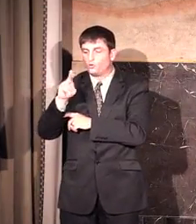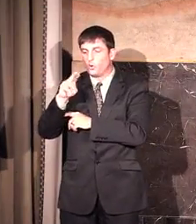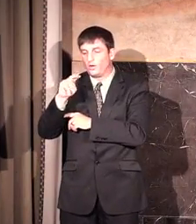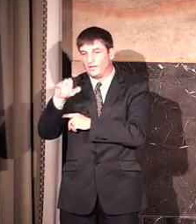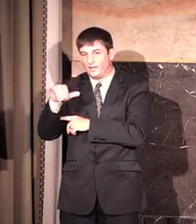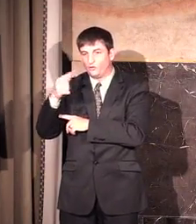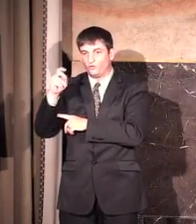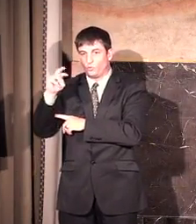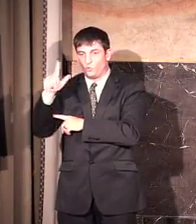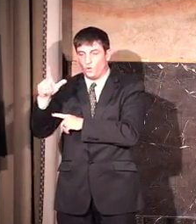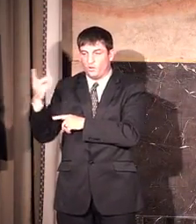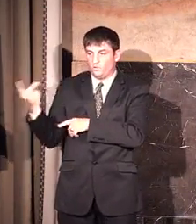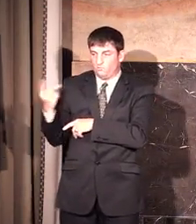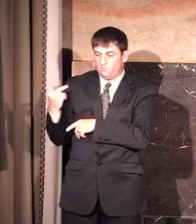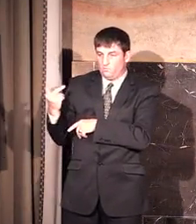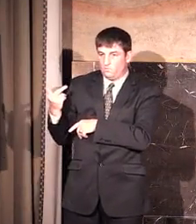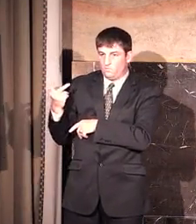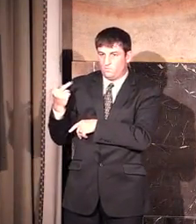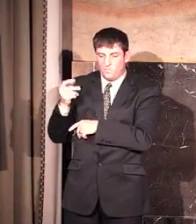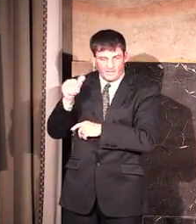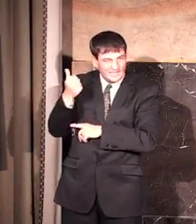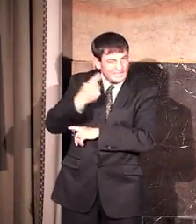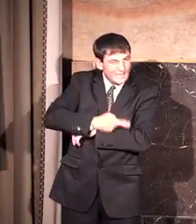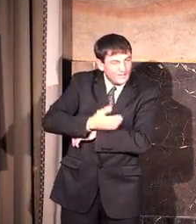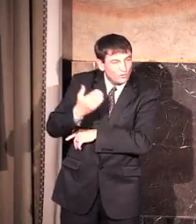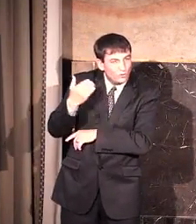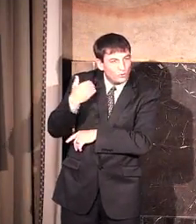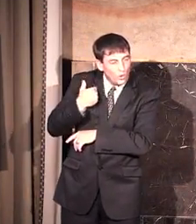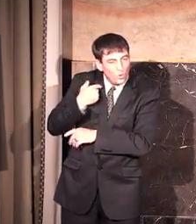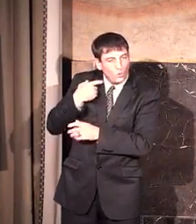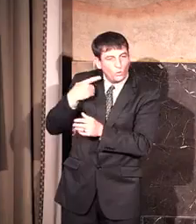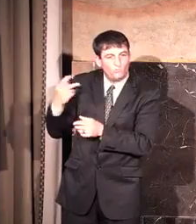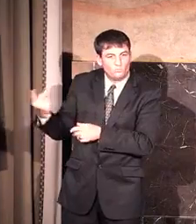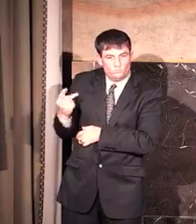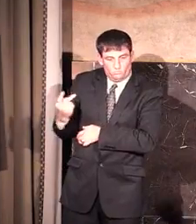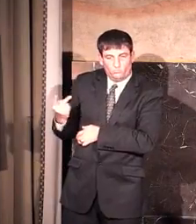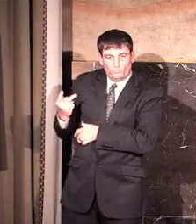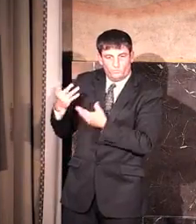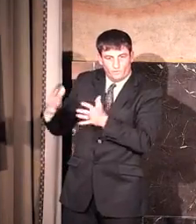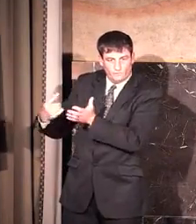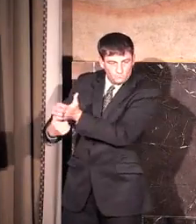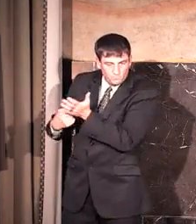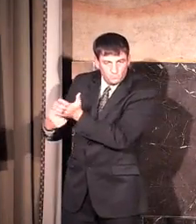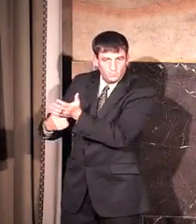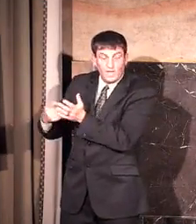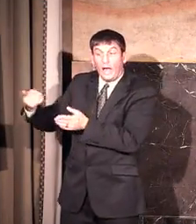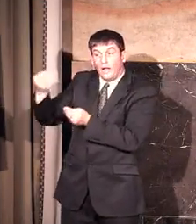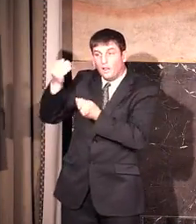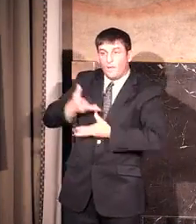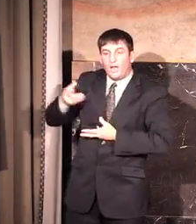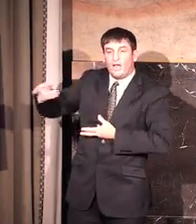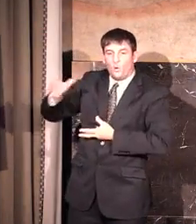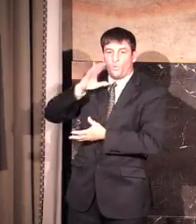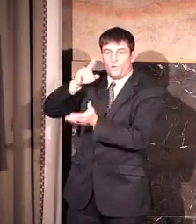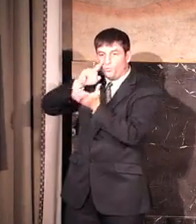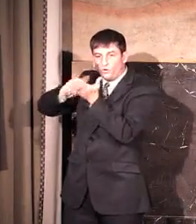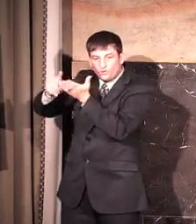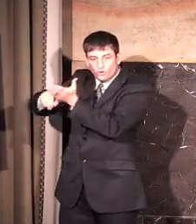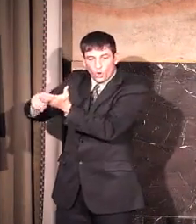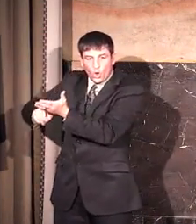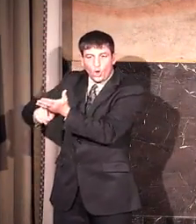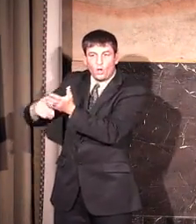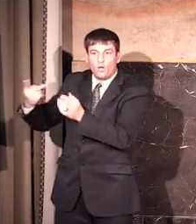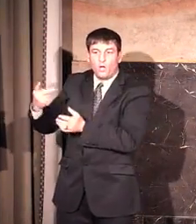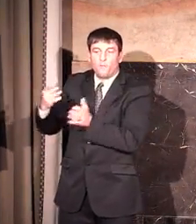had a very short conversation. He let me know that he was doing some research and that we would get back together and talk about it at some point.